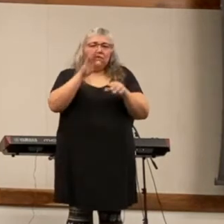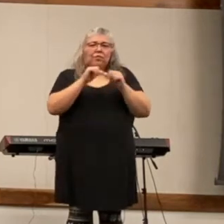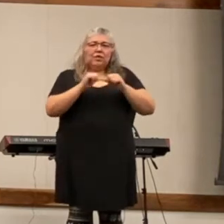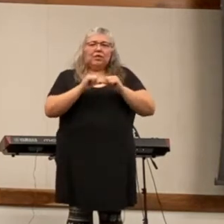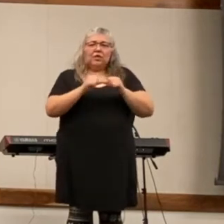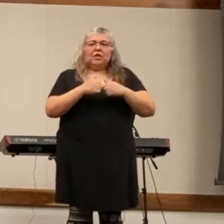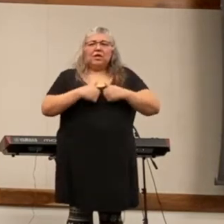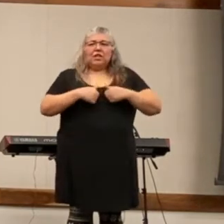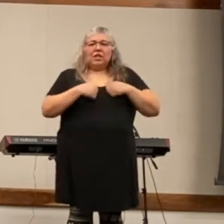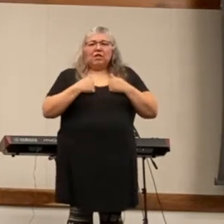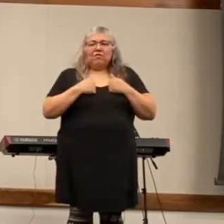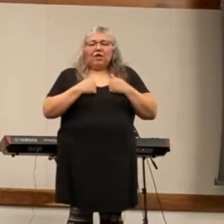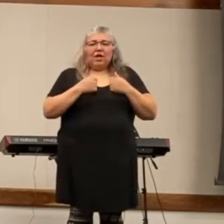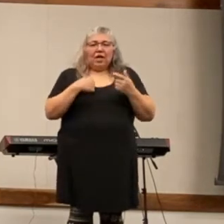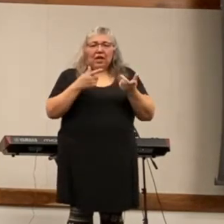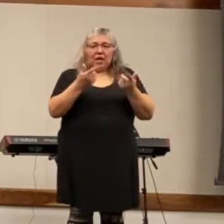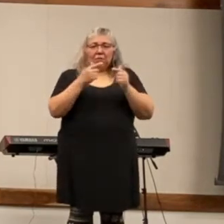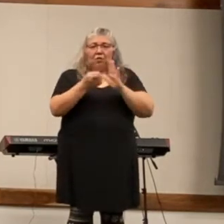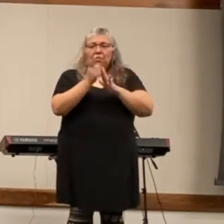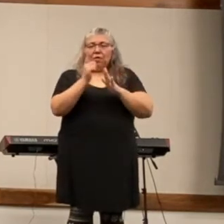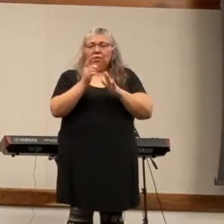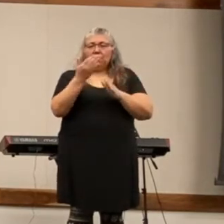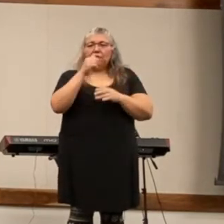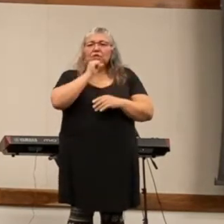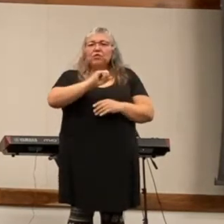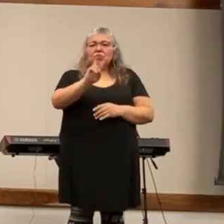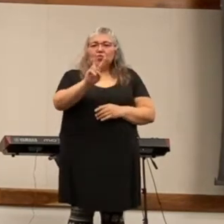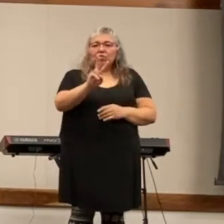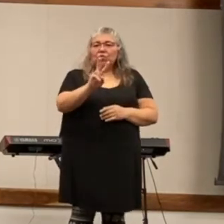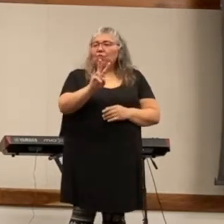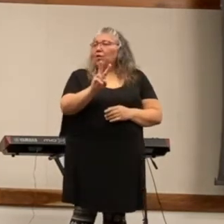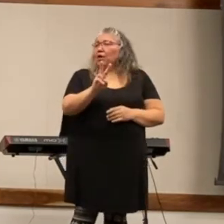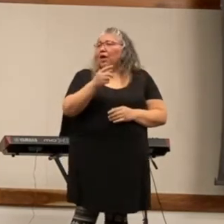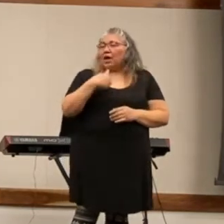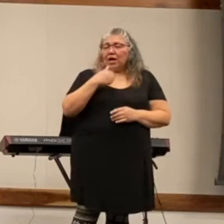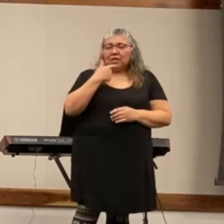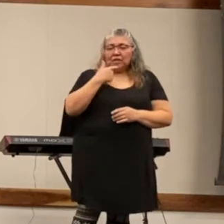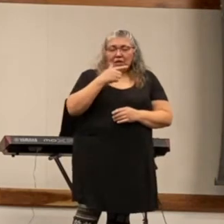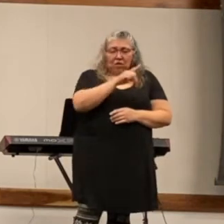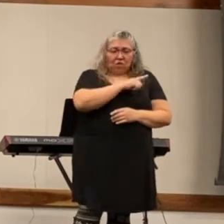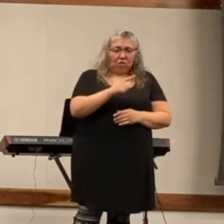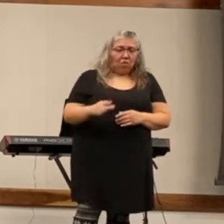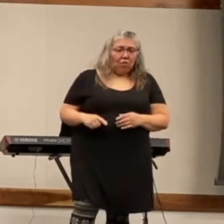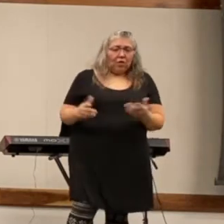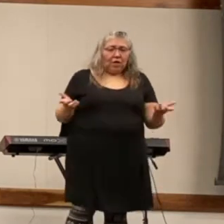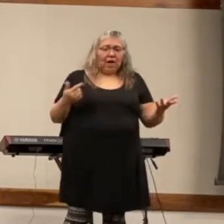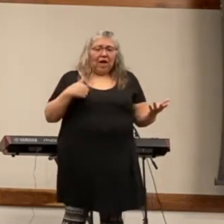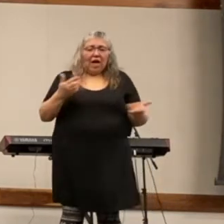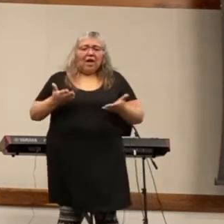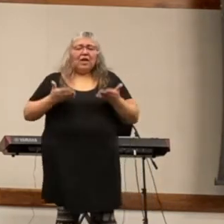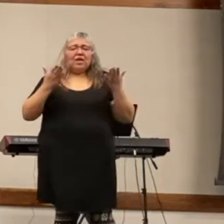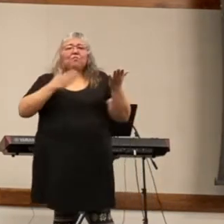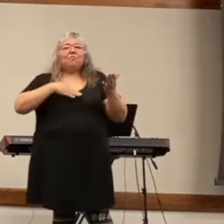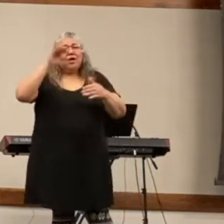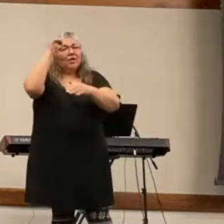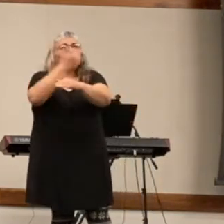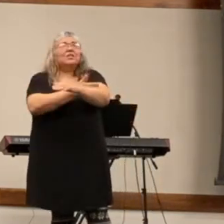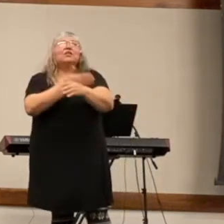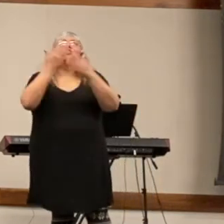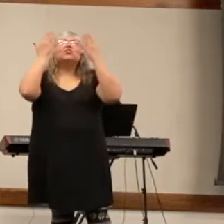live. And I came to a moment when he was two. I said, Lord, I give my son to